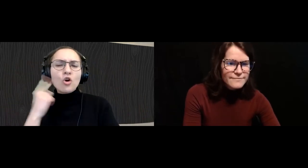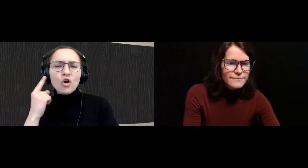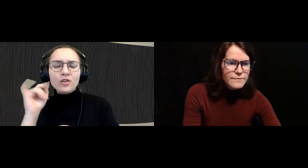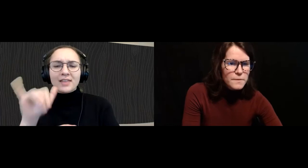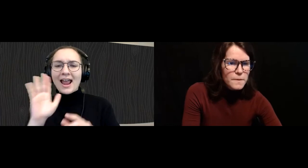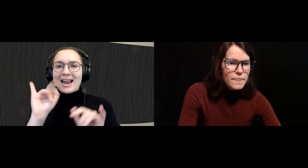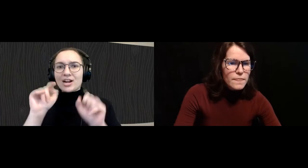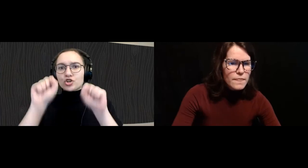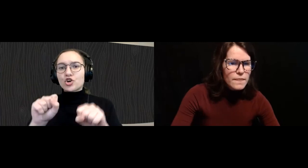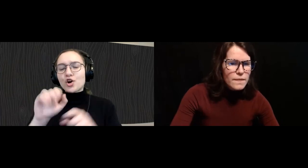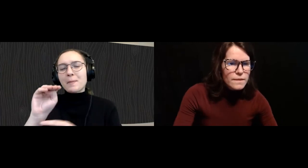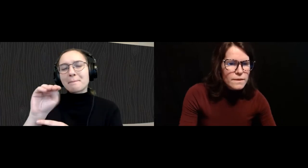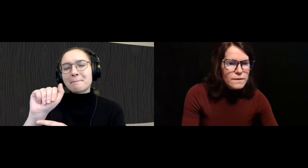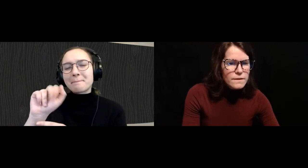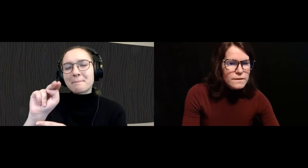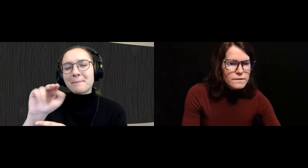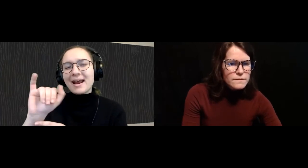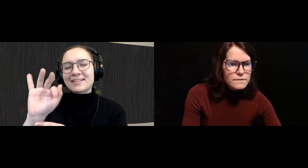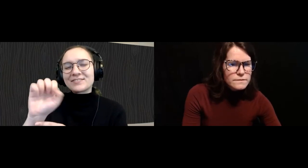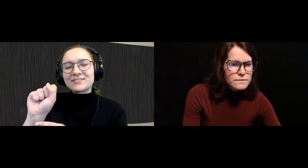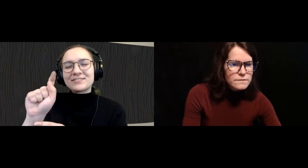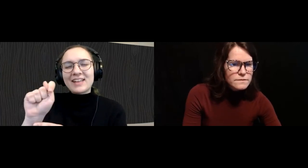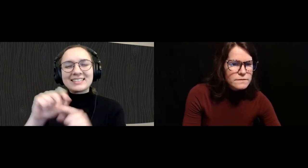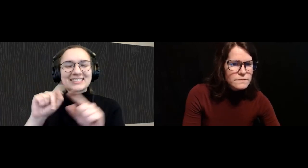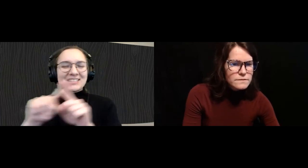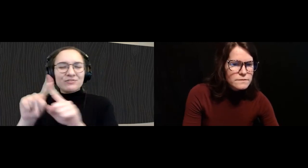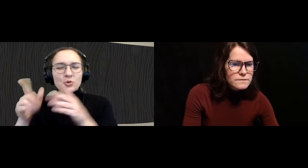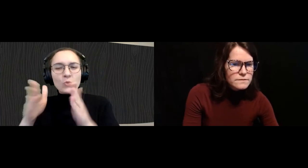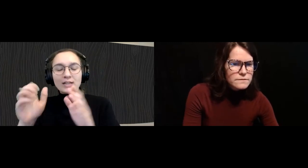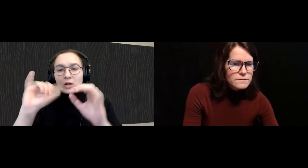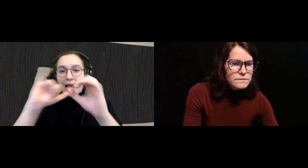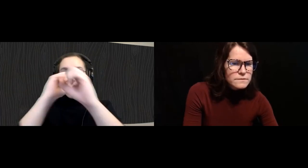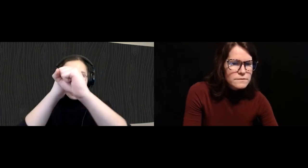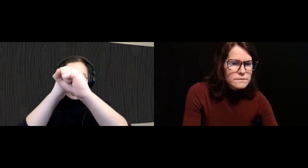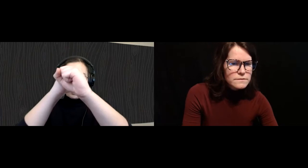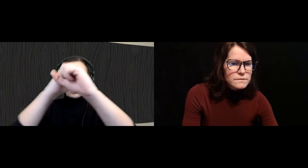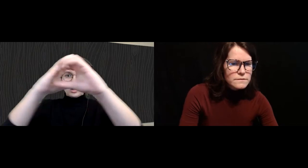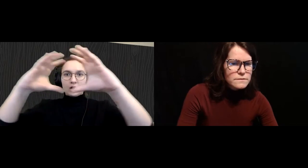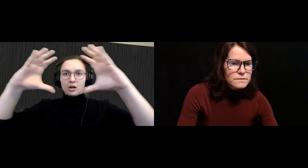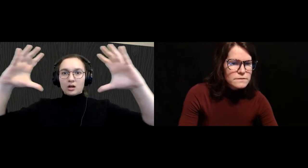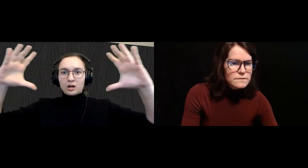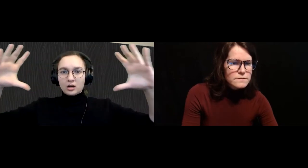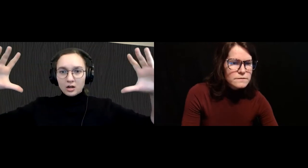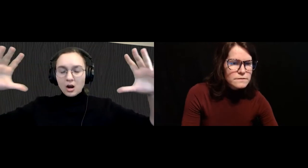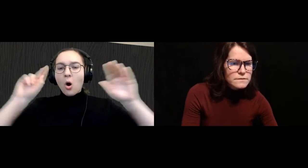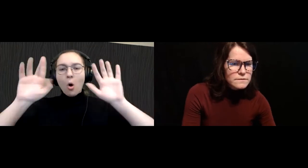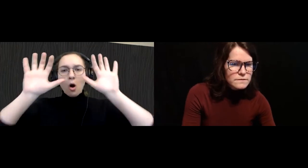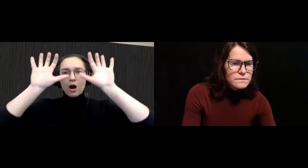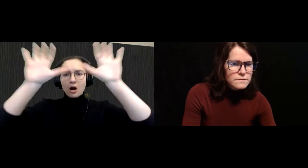digresses through the years, but I've also heard that you could manifest, it can manifest in different ways. It could